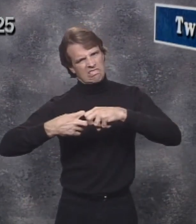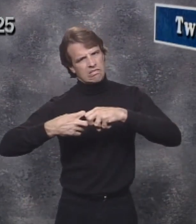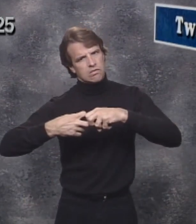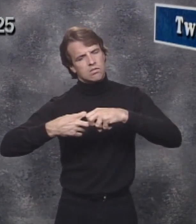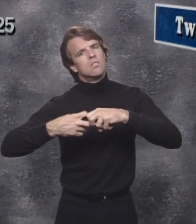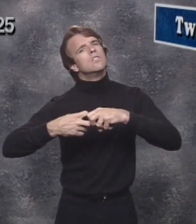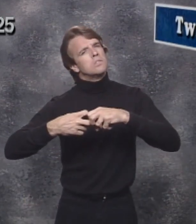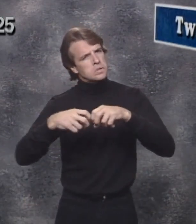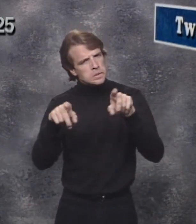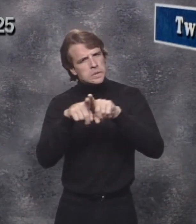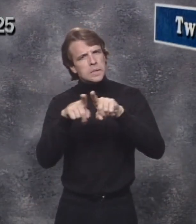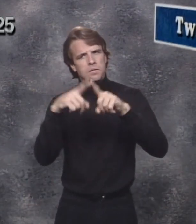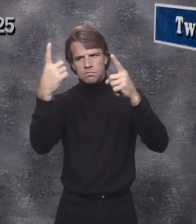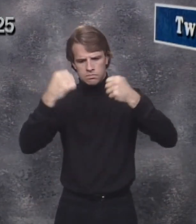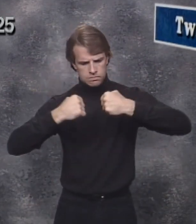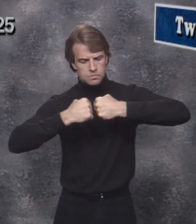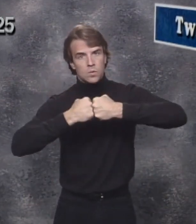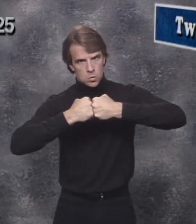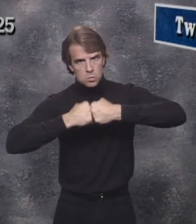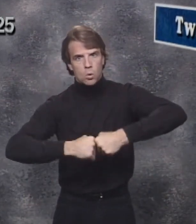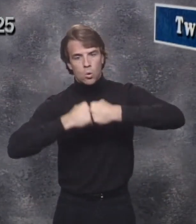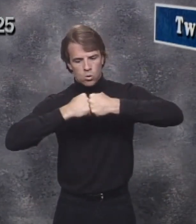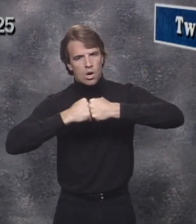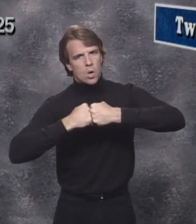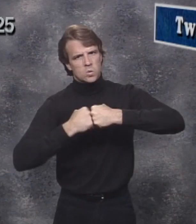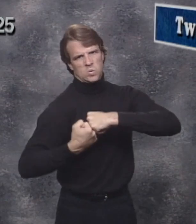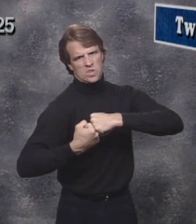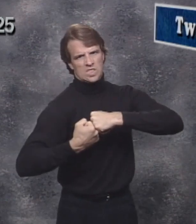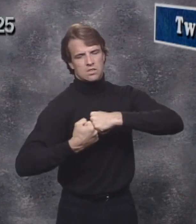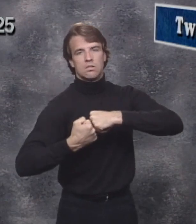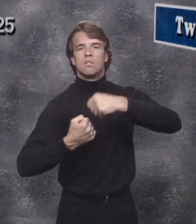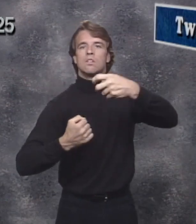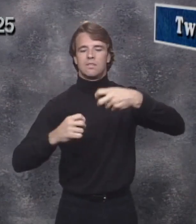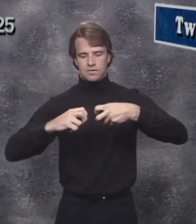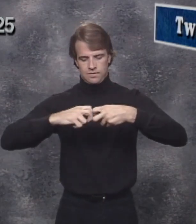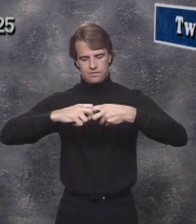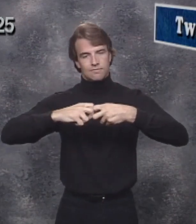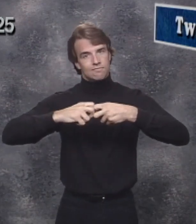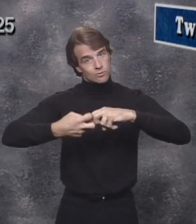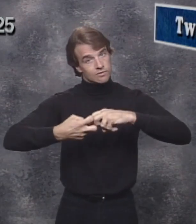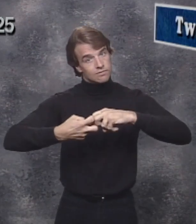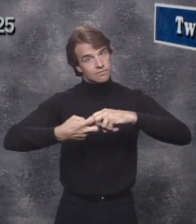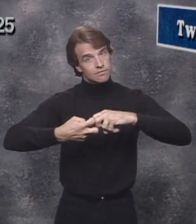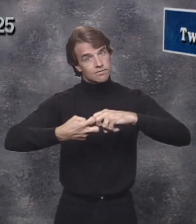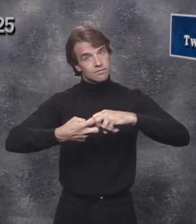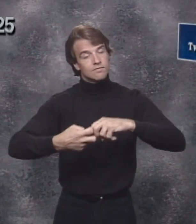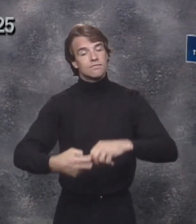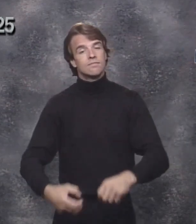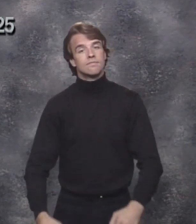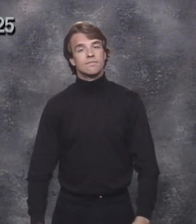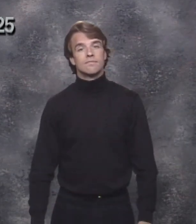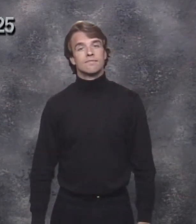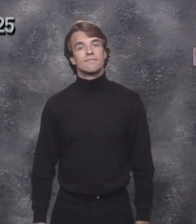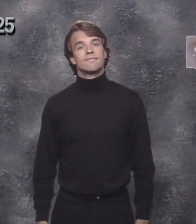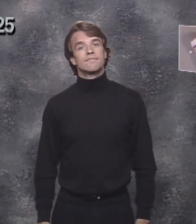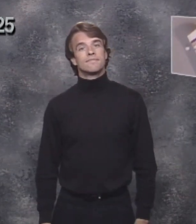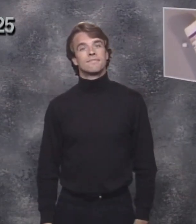Twist. It's the same idea. The joint is twisted. Twist.